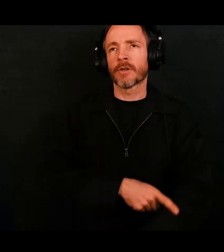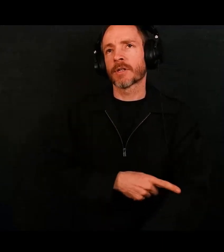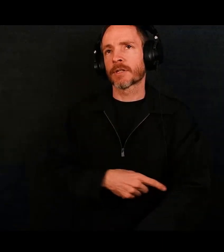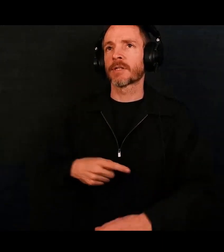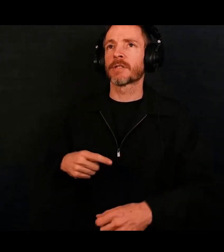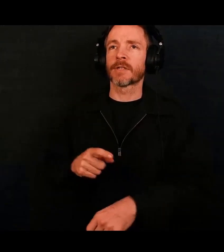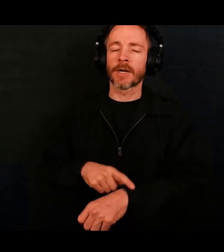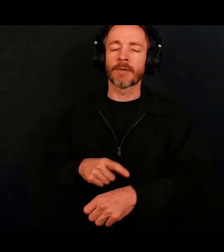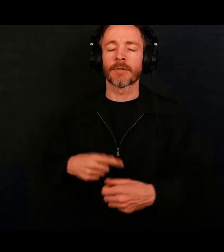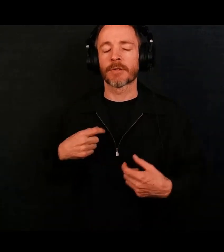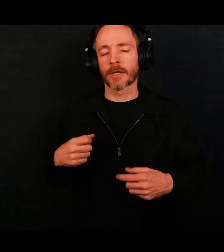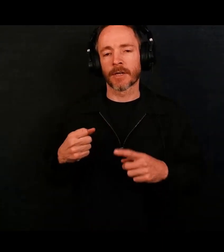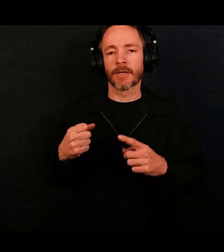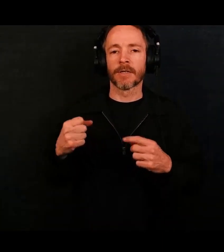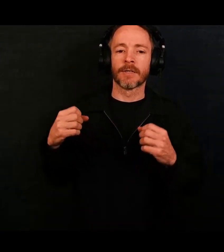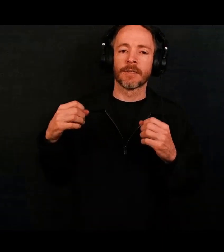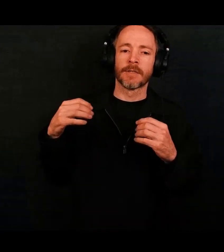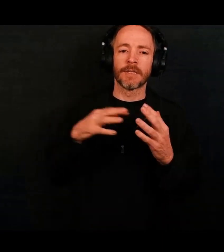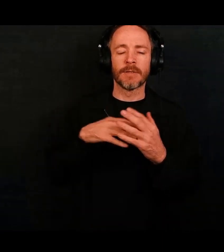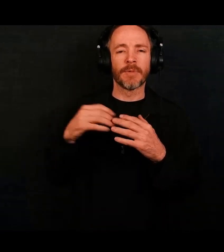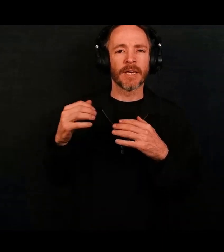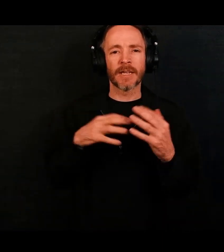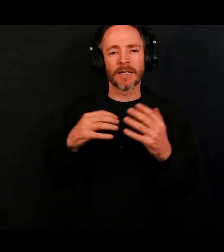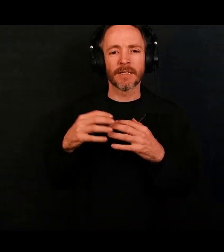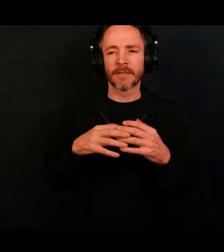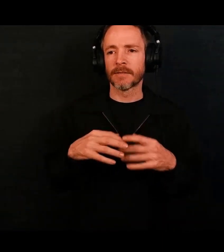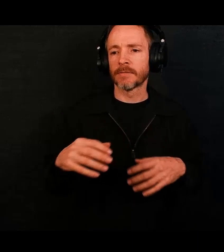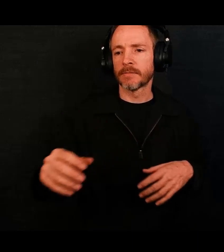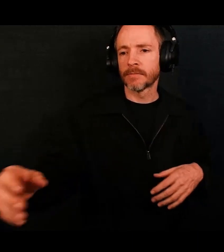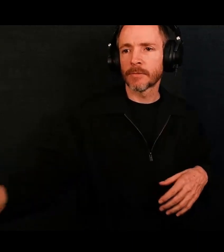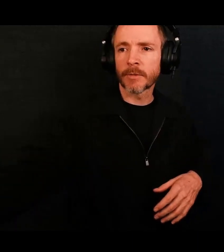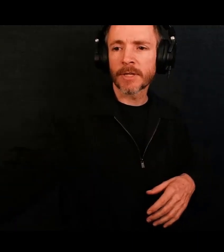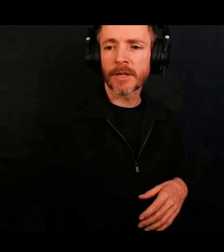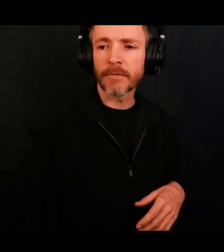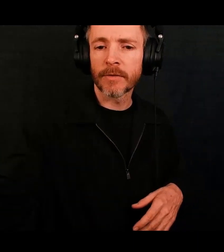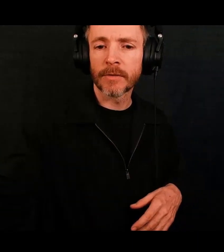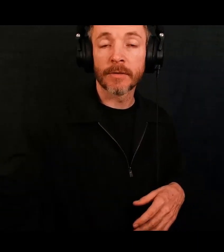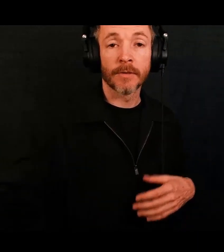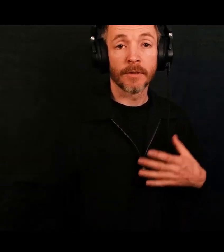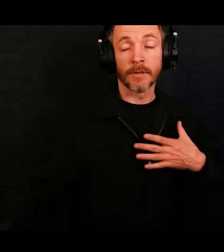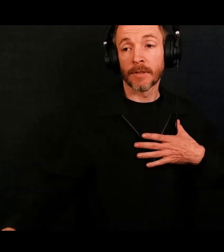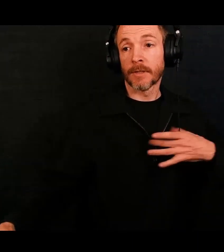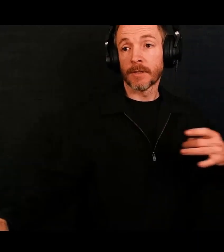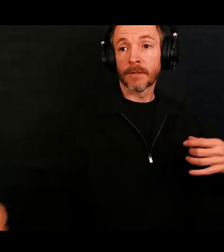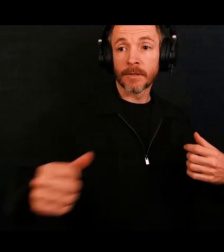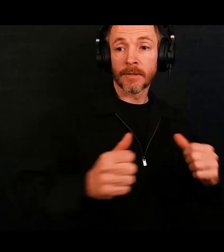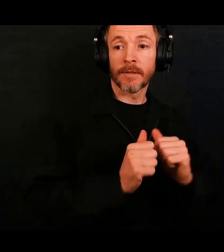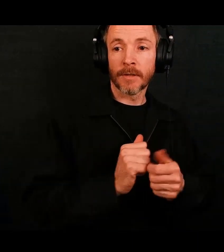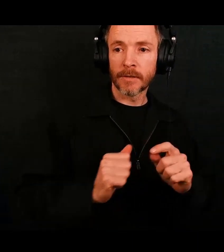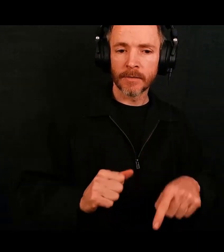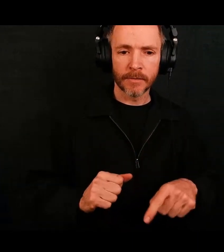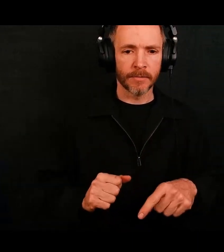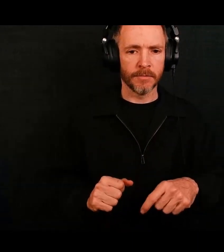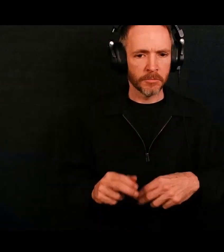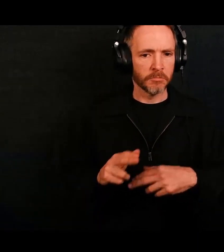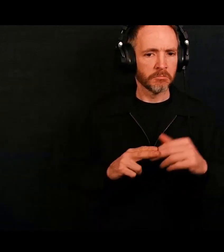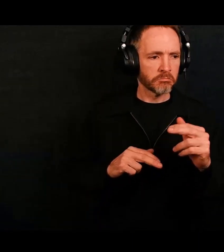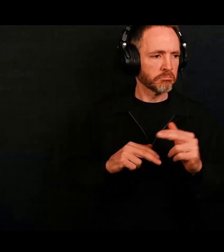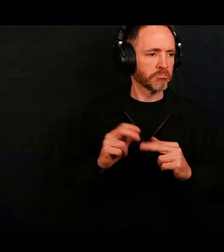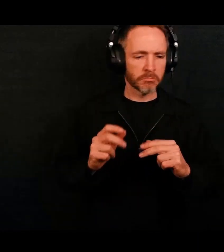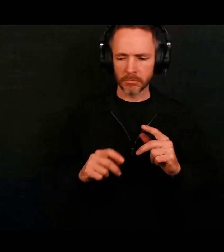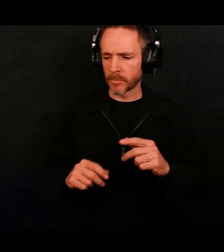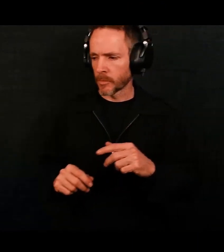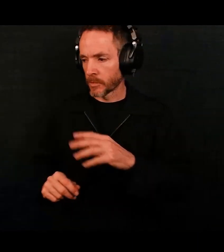For the longest time, I was like debating with I'm myself. liking how this is turning out. I think it looks pretty cool.